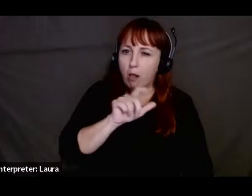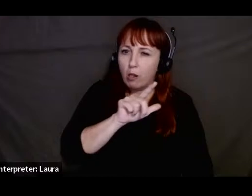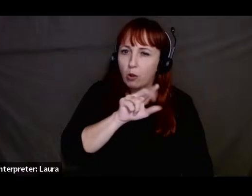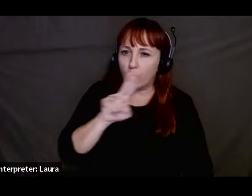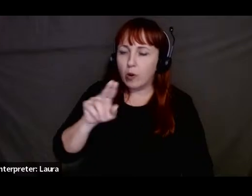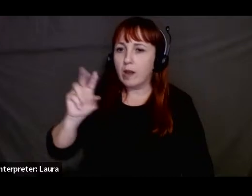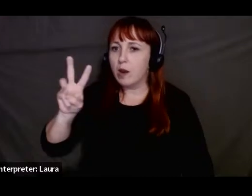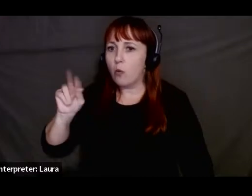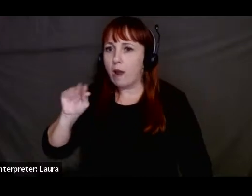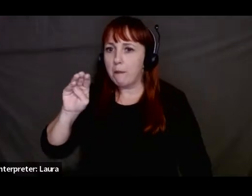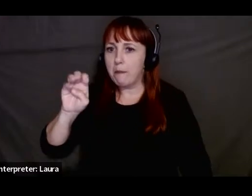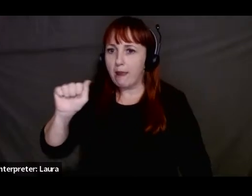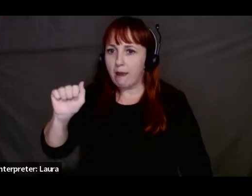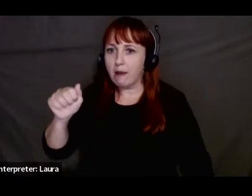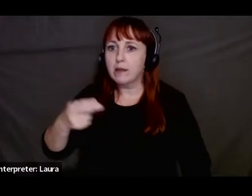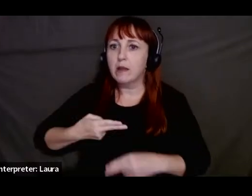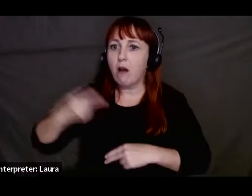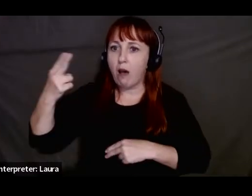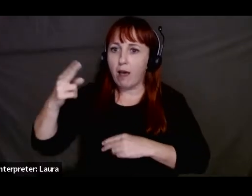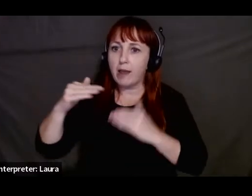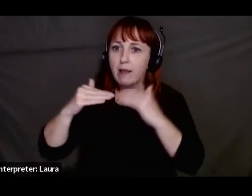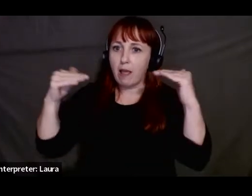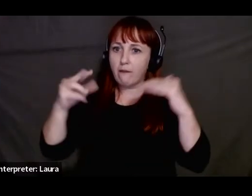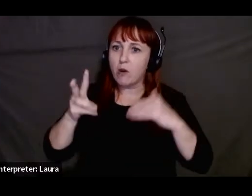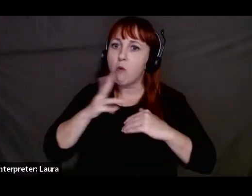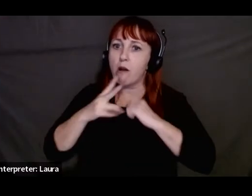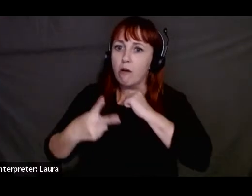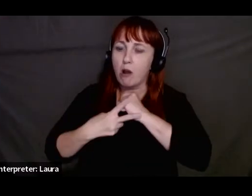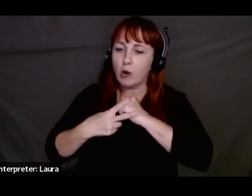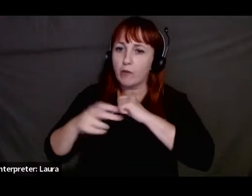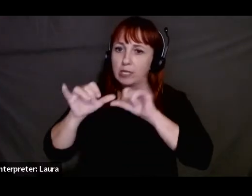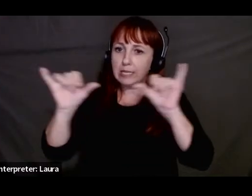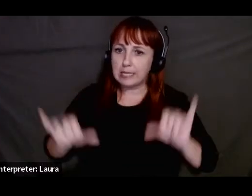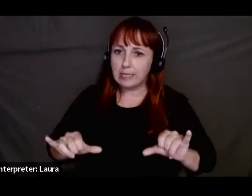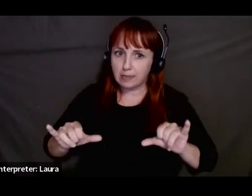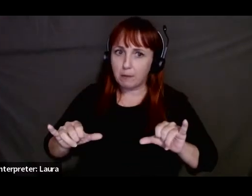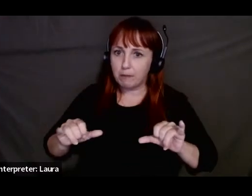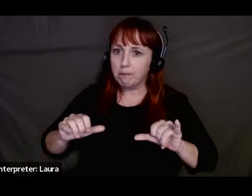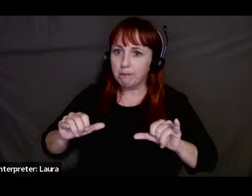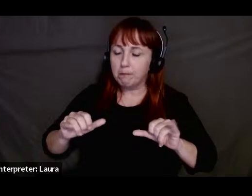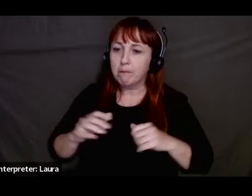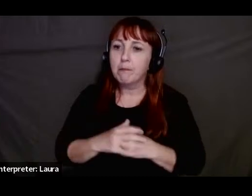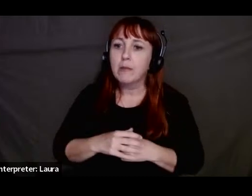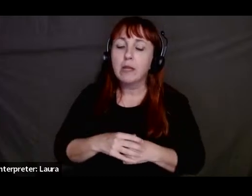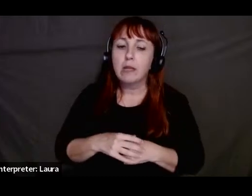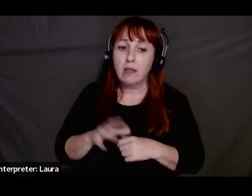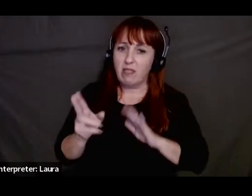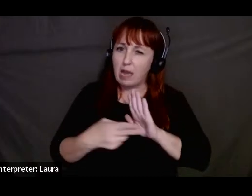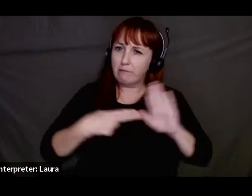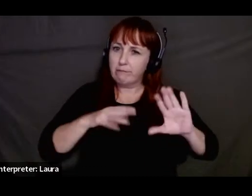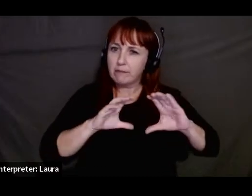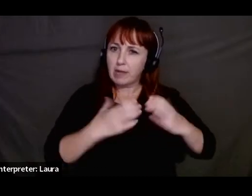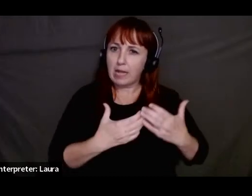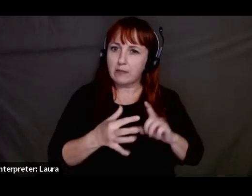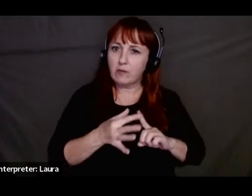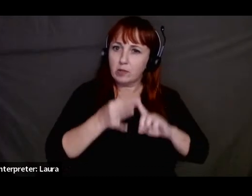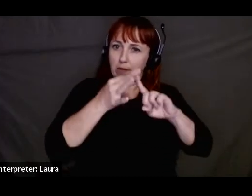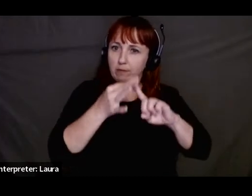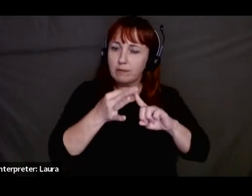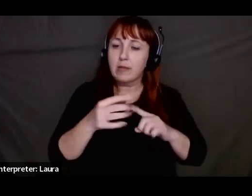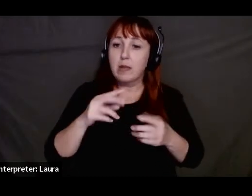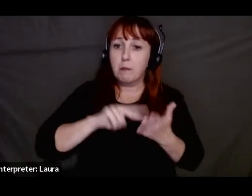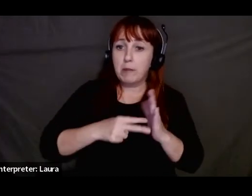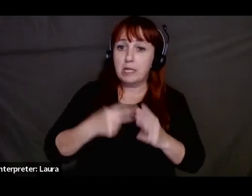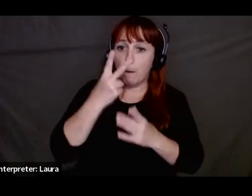systems as high level, uncombined dike impounded aquifers. In this classification scheme, both